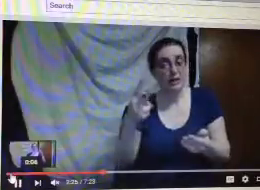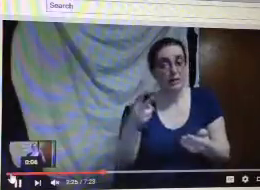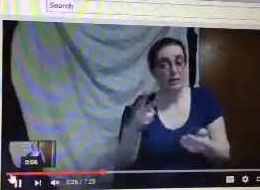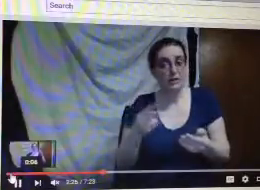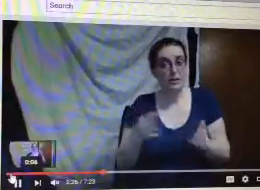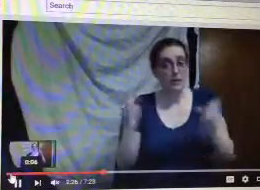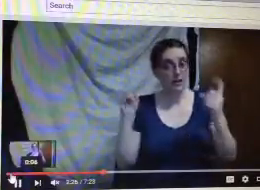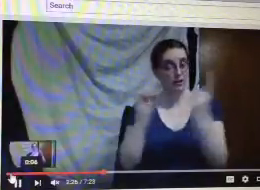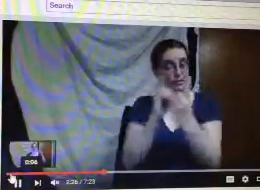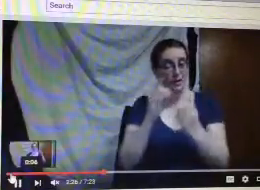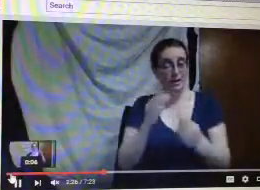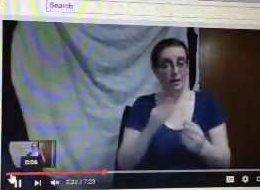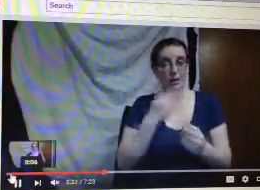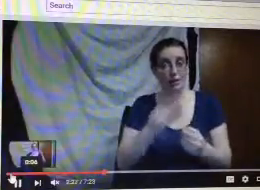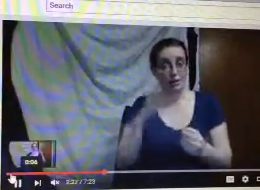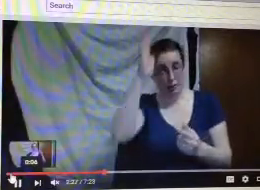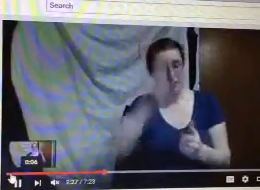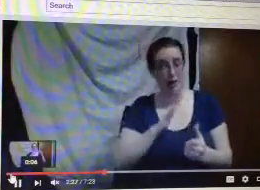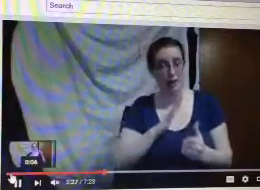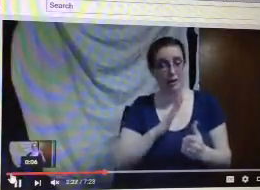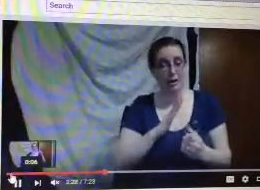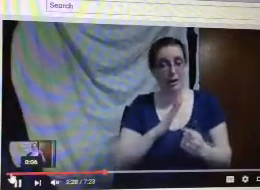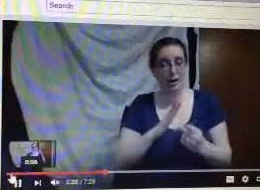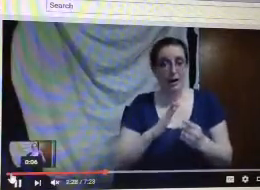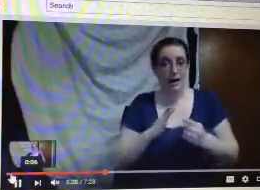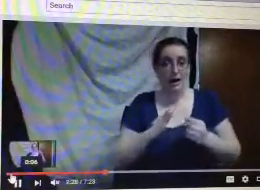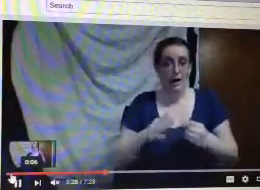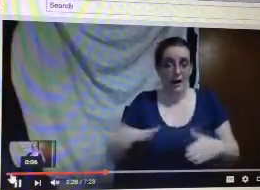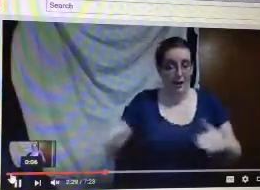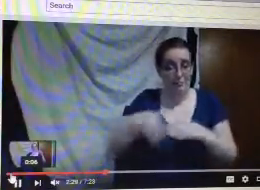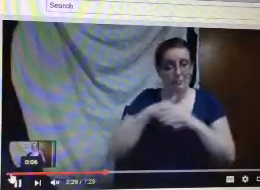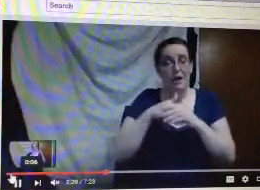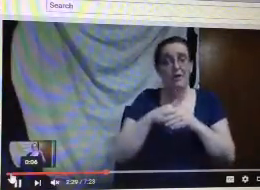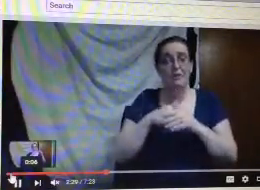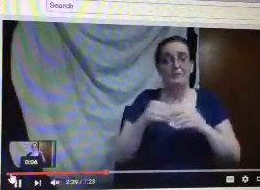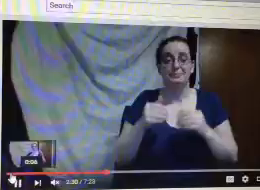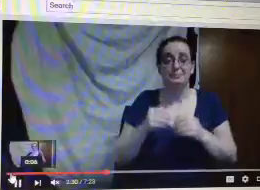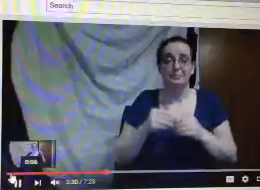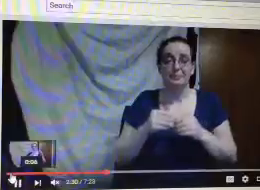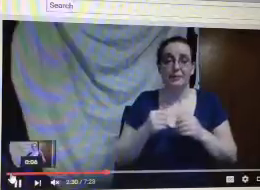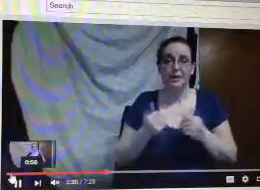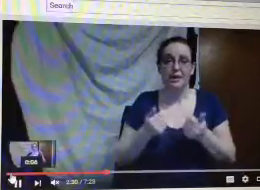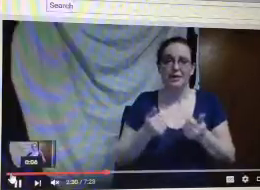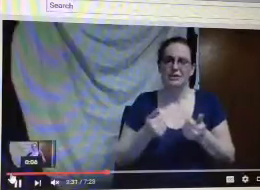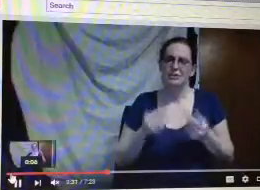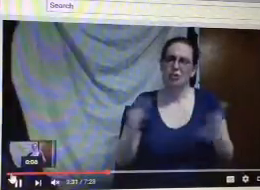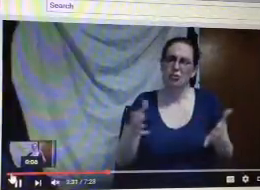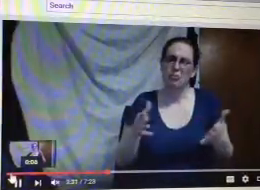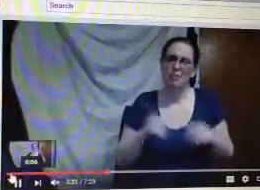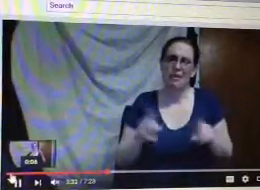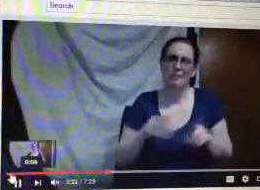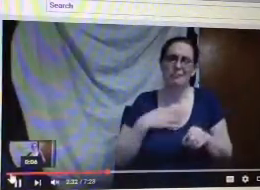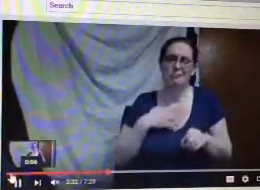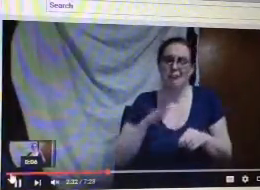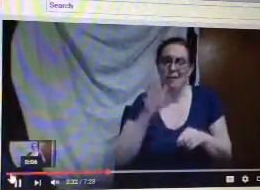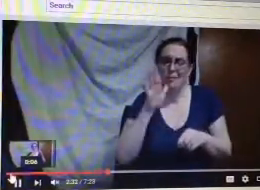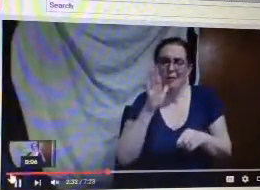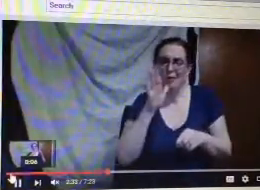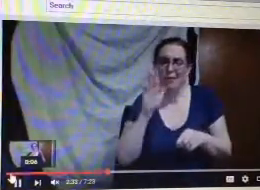had dreamed to become a doctor. And a second dream was to meet a man and marry him.